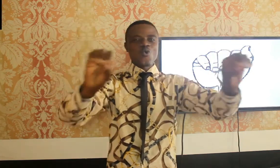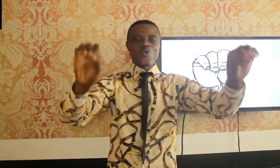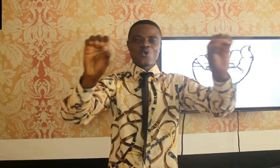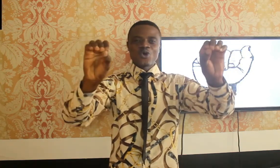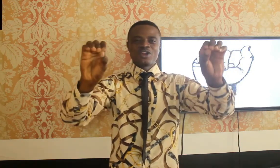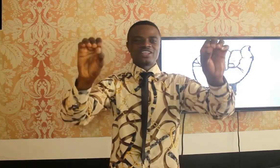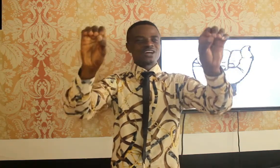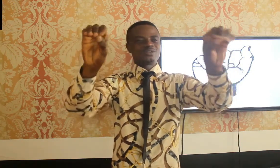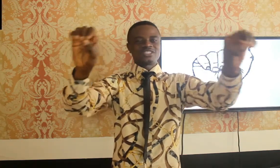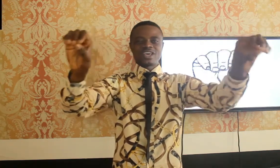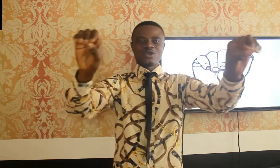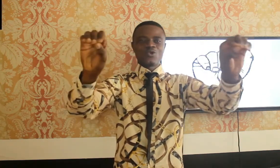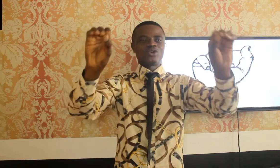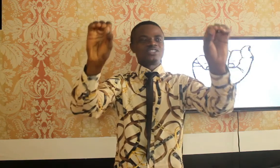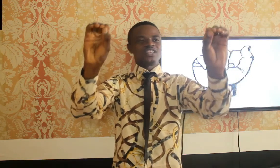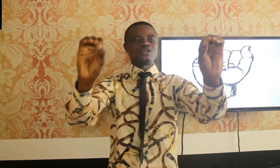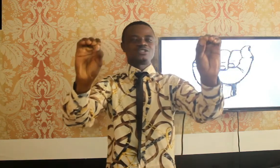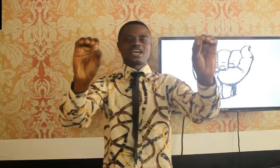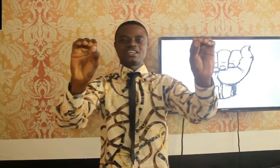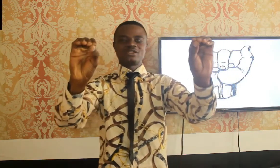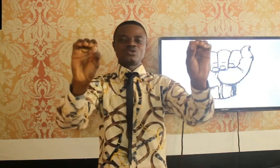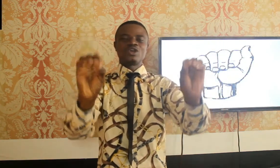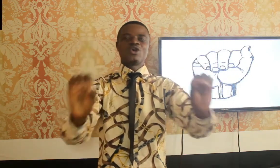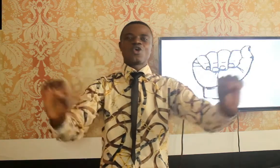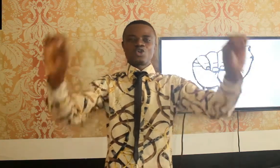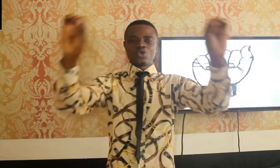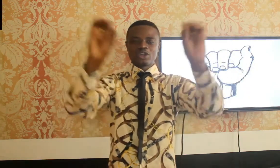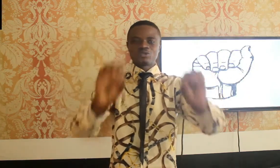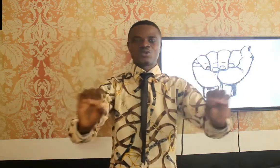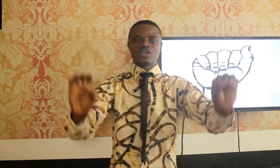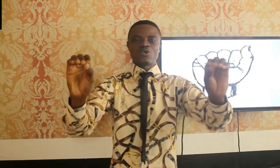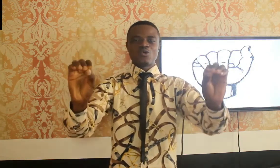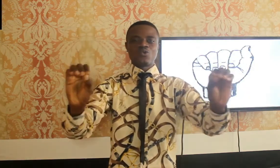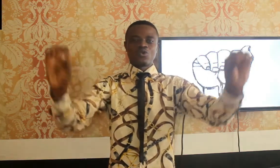O. This is how to sign O. You see how you sign it this way or you go it this way. O.